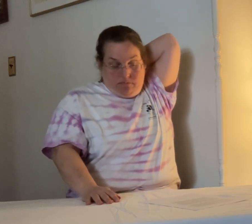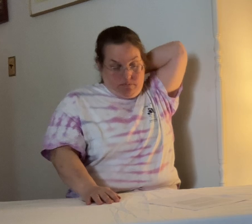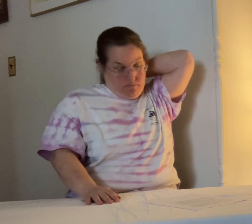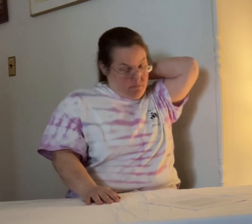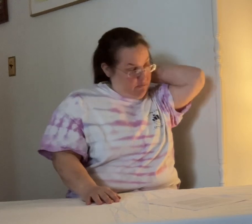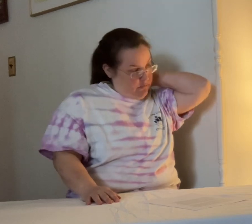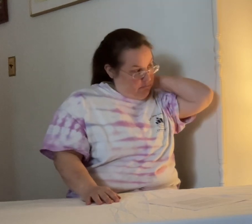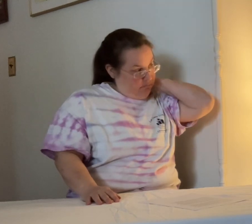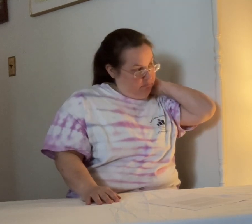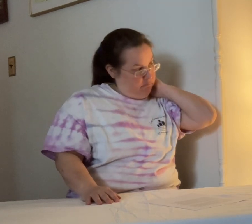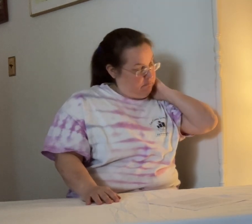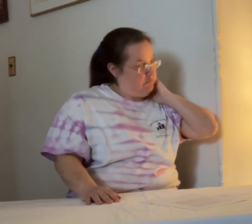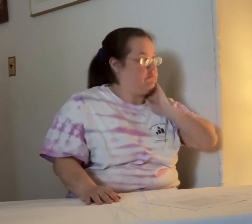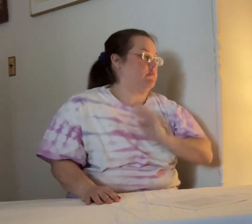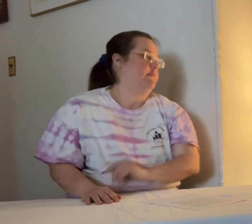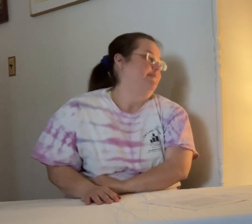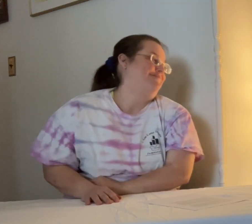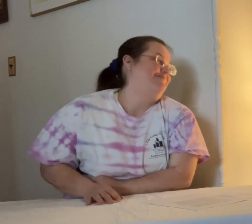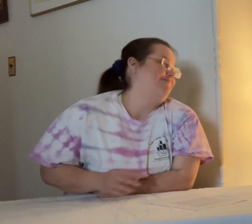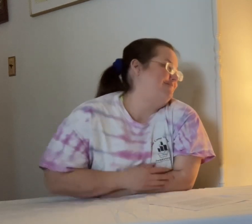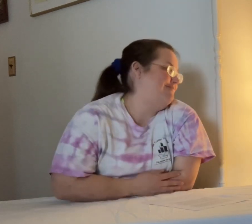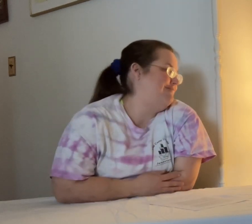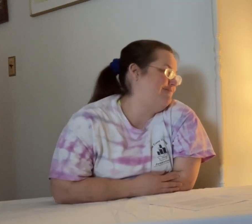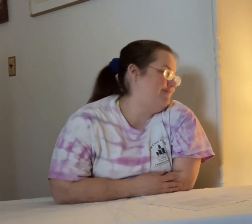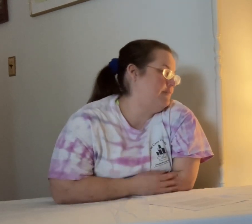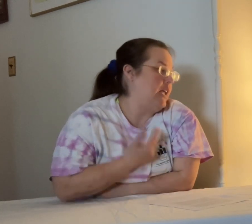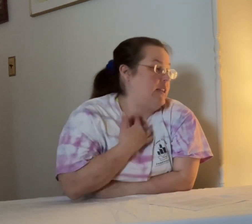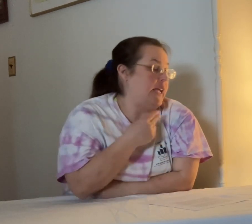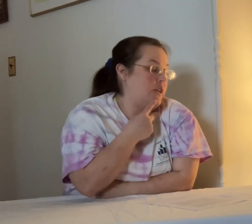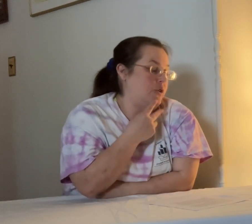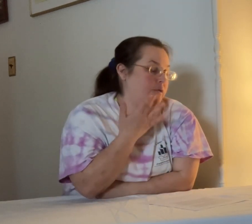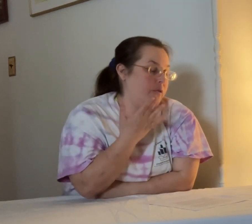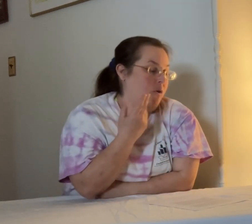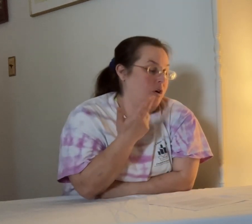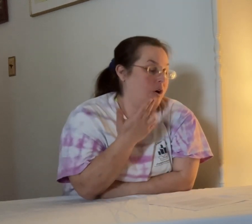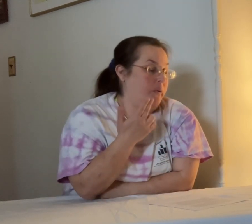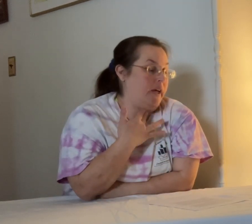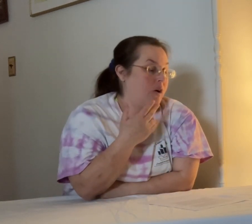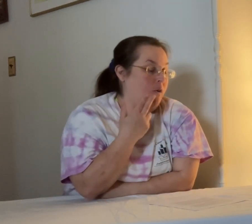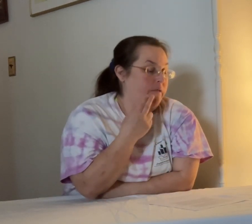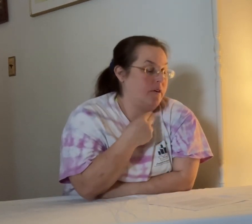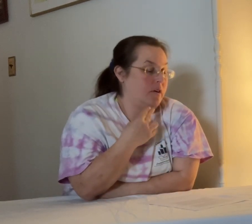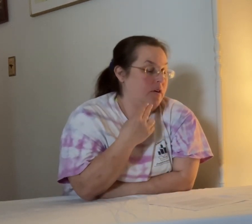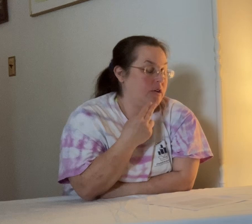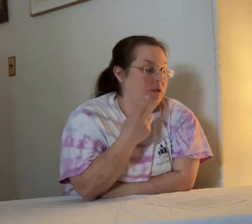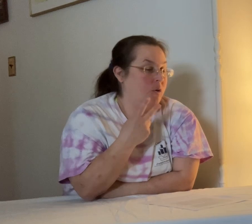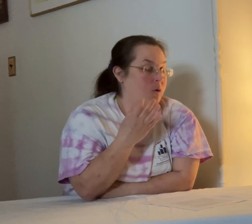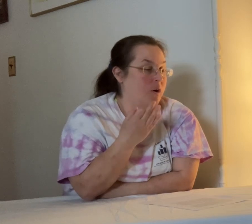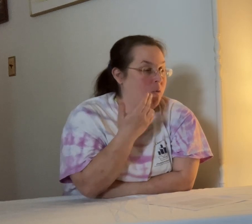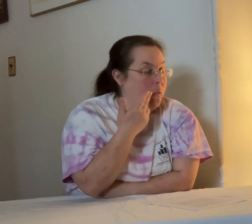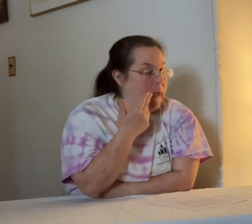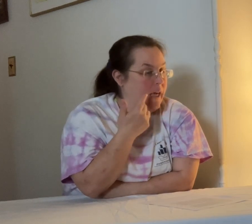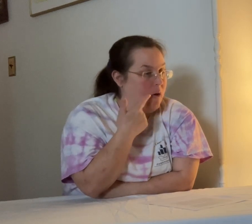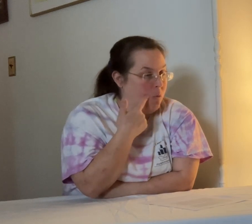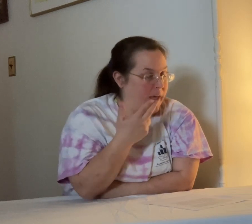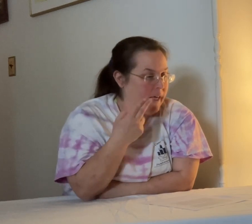Hi. Thank you for going over your